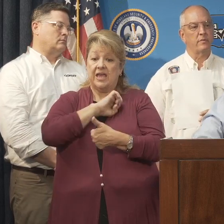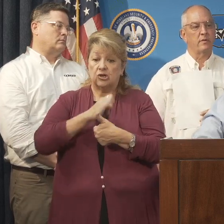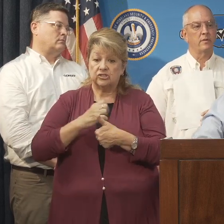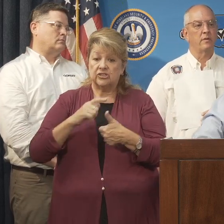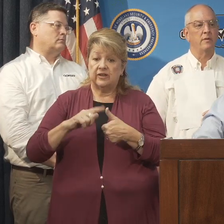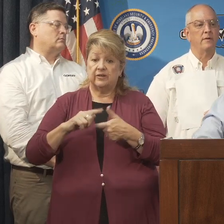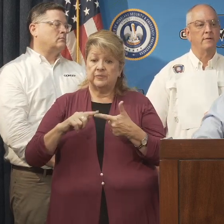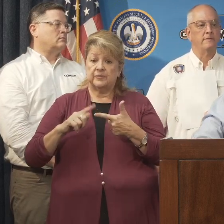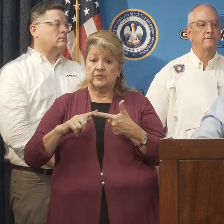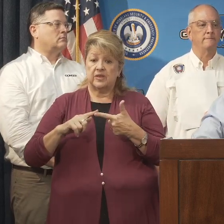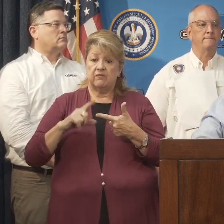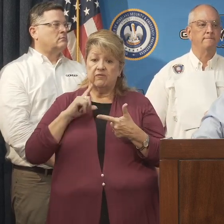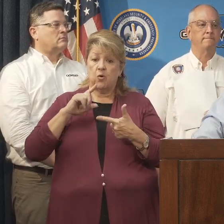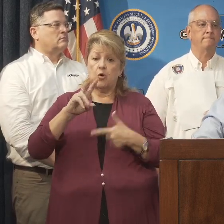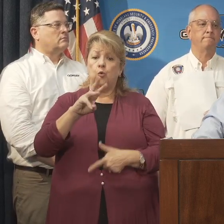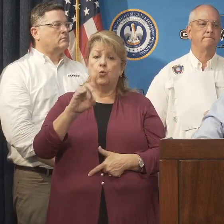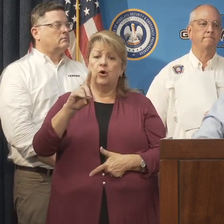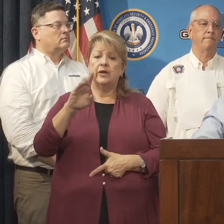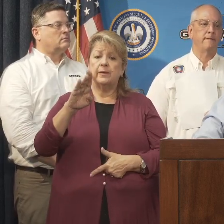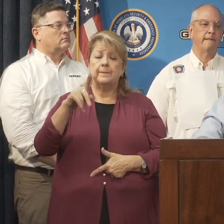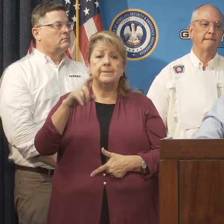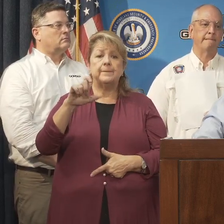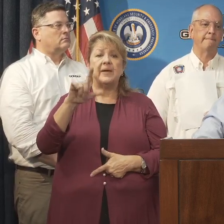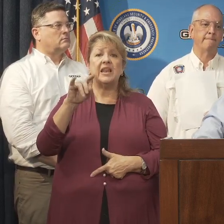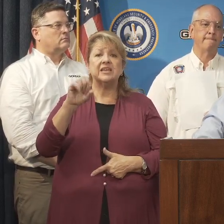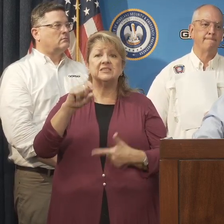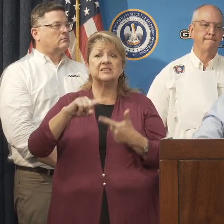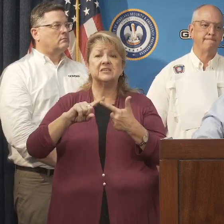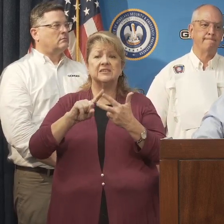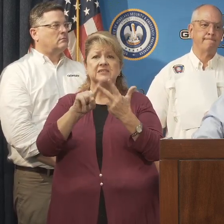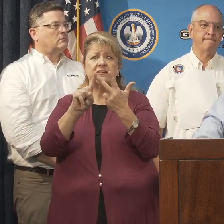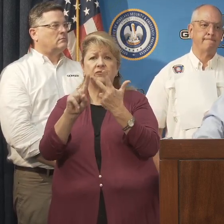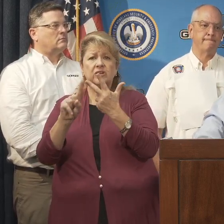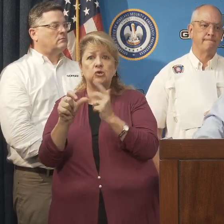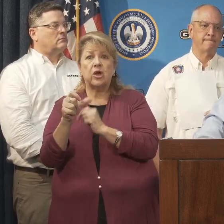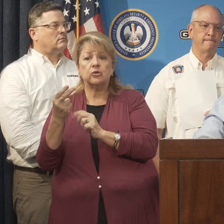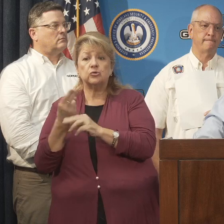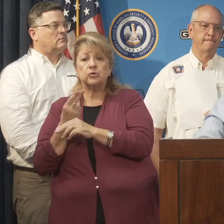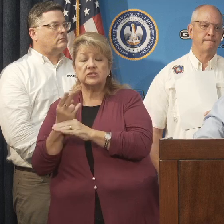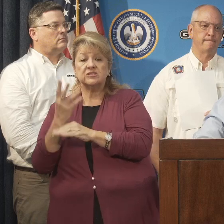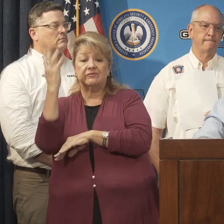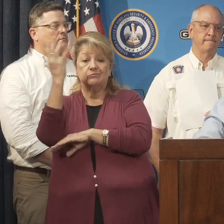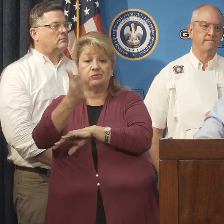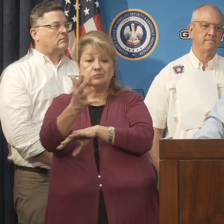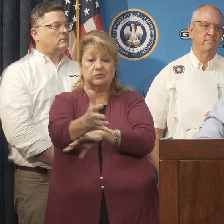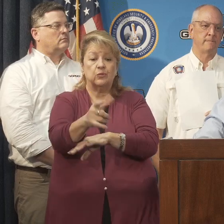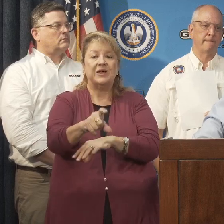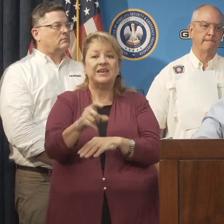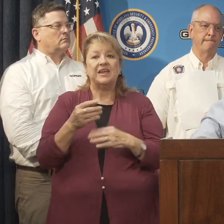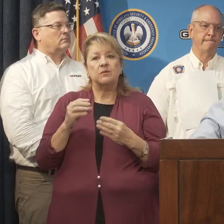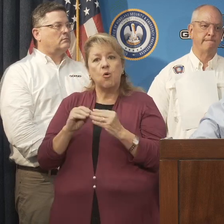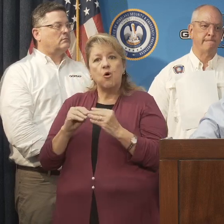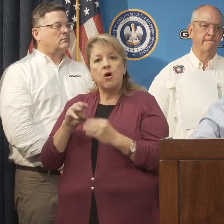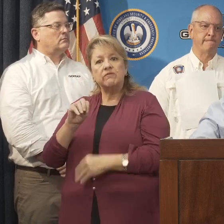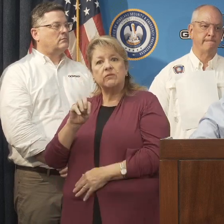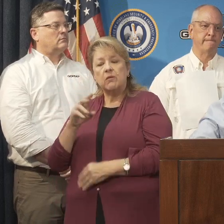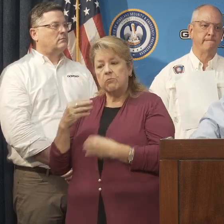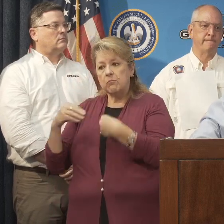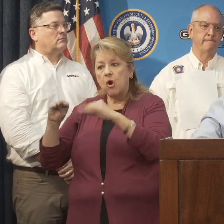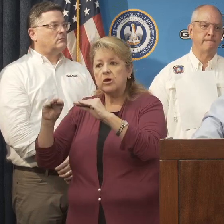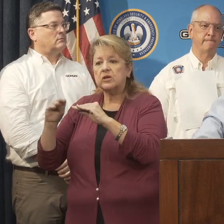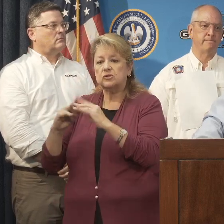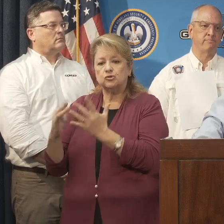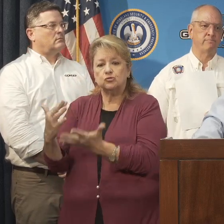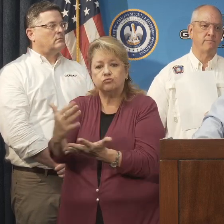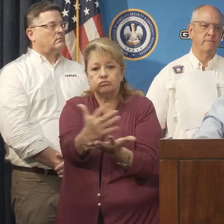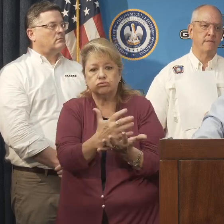logistically moving it from there to another point. So we've got to develop a market for downed and timber and such that we can use it.